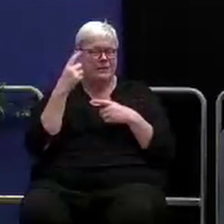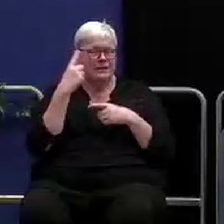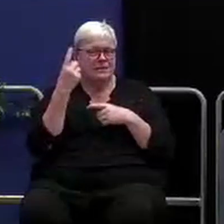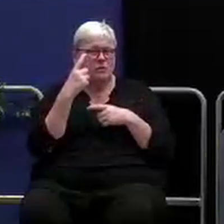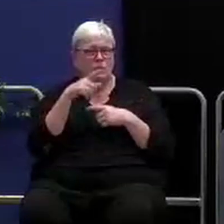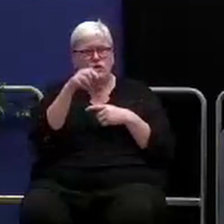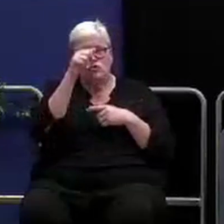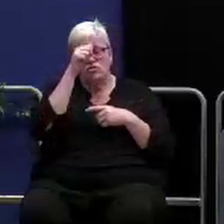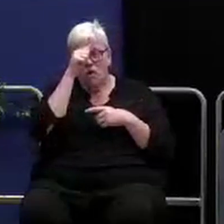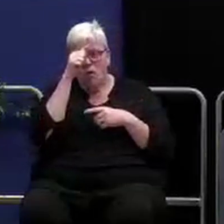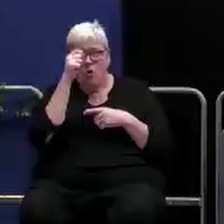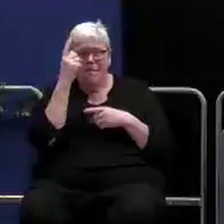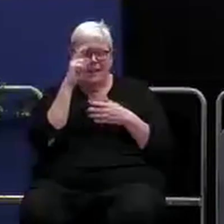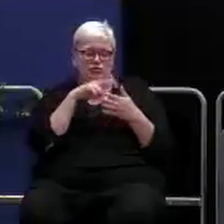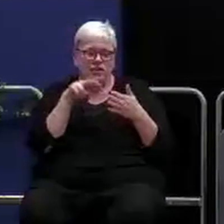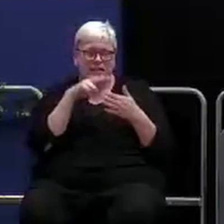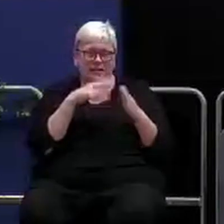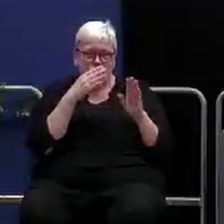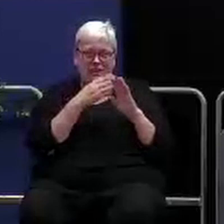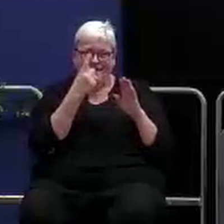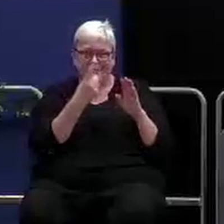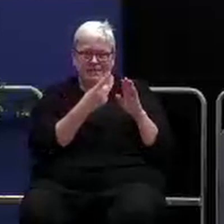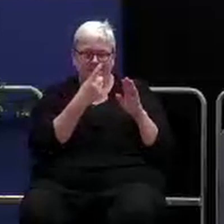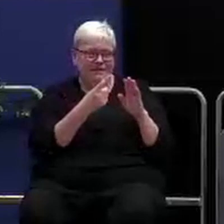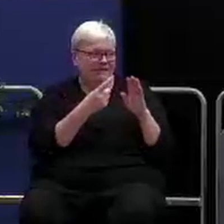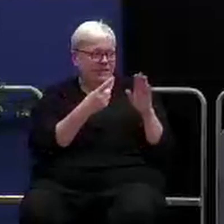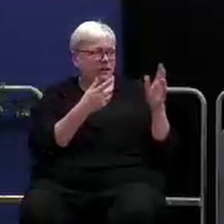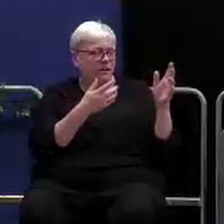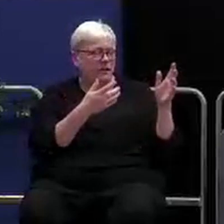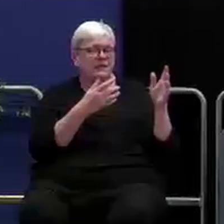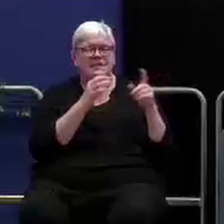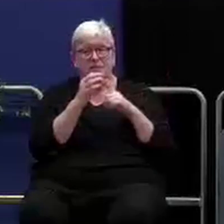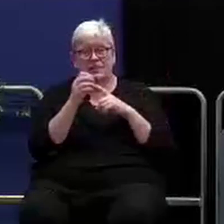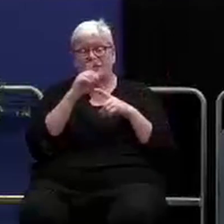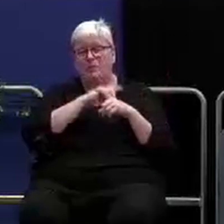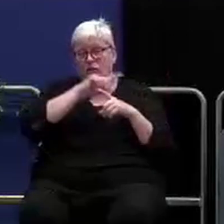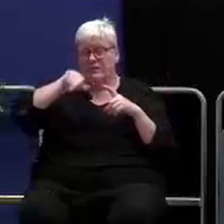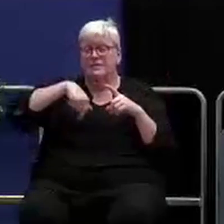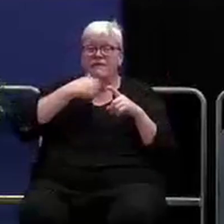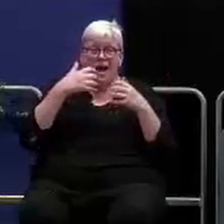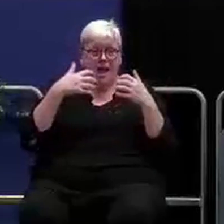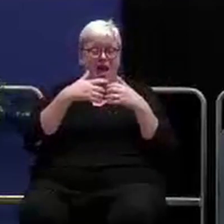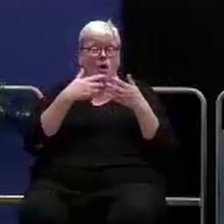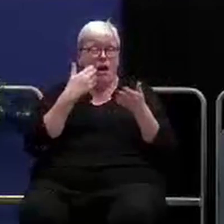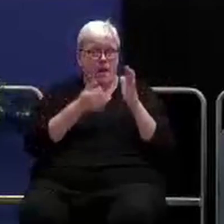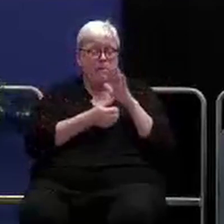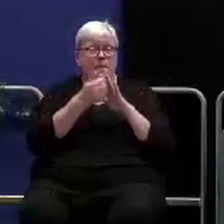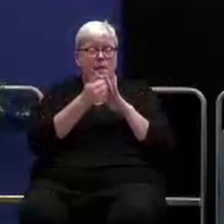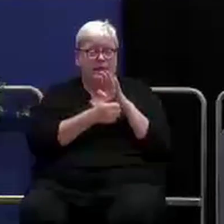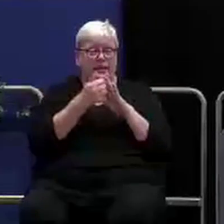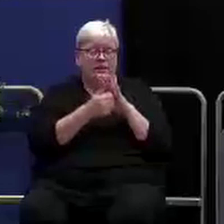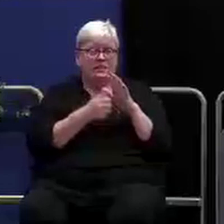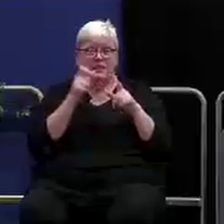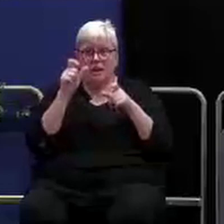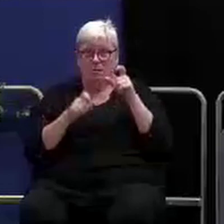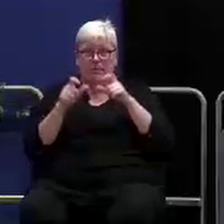me. Yeah, so especially because of the way that I'm publishing my book and getting people